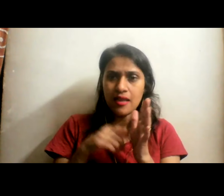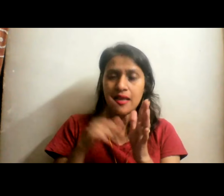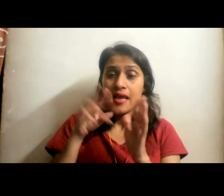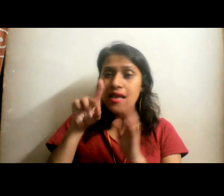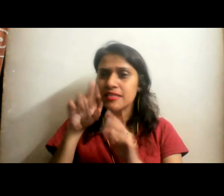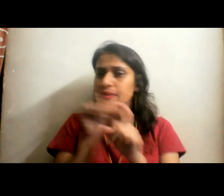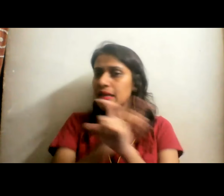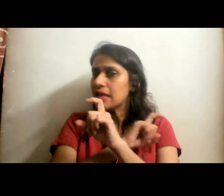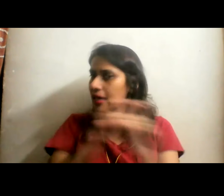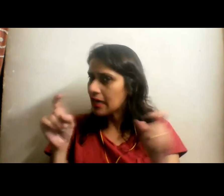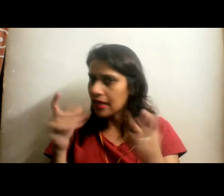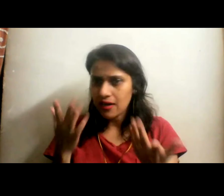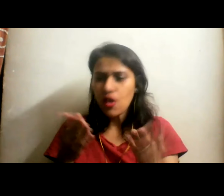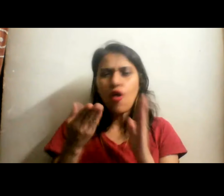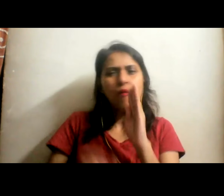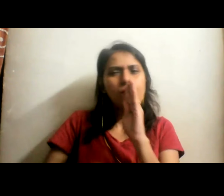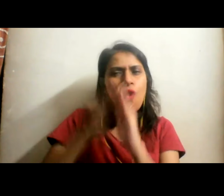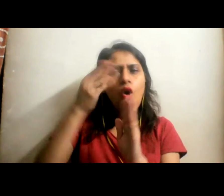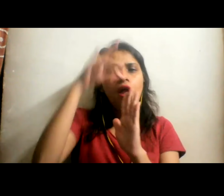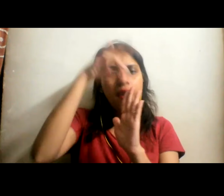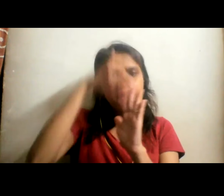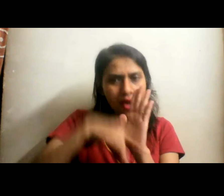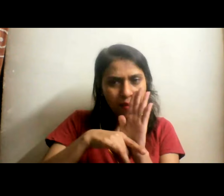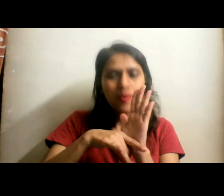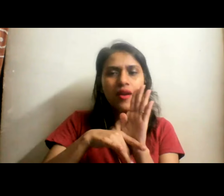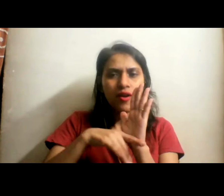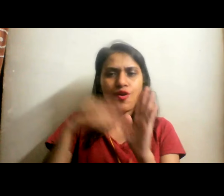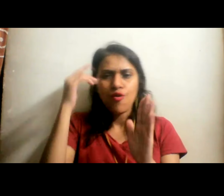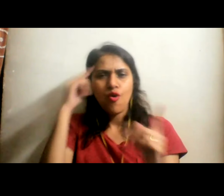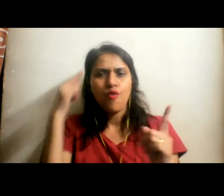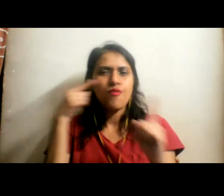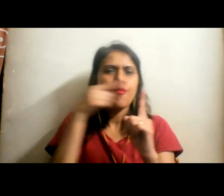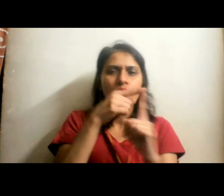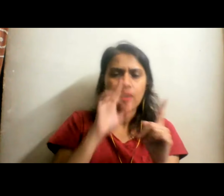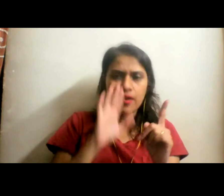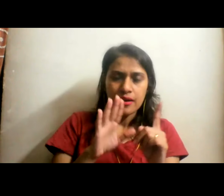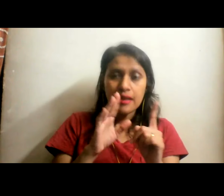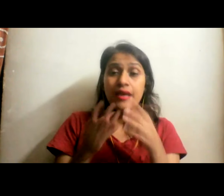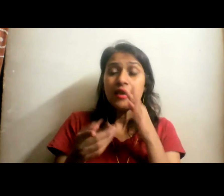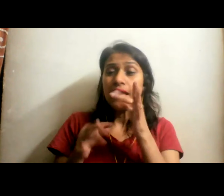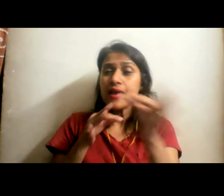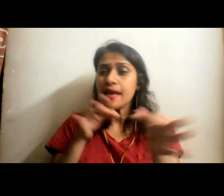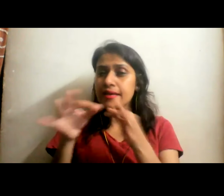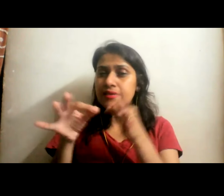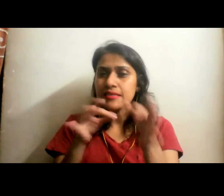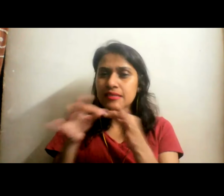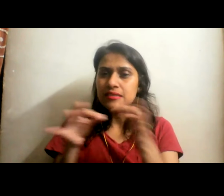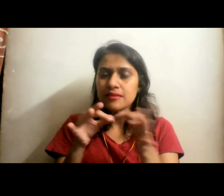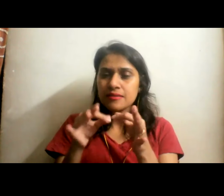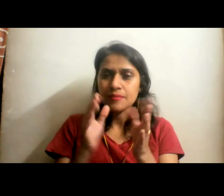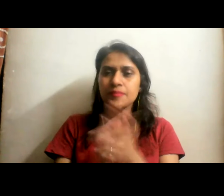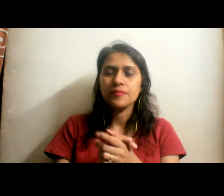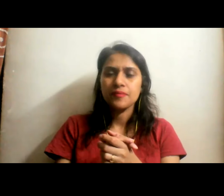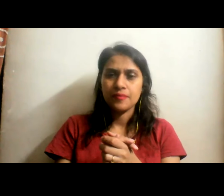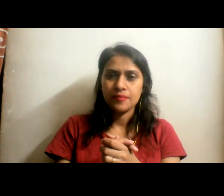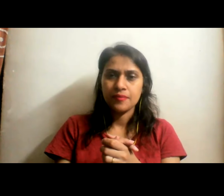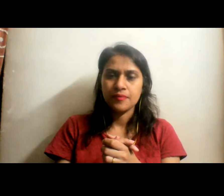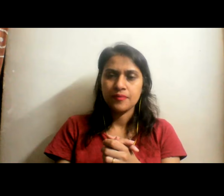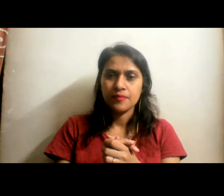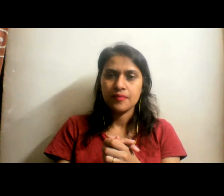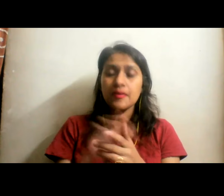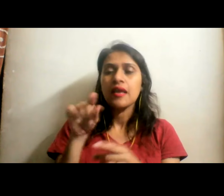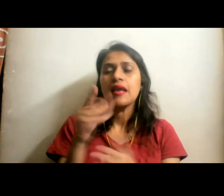clearly or more deeper point of view that can be included in explanatory research. Yes, it